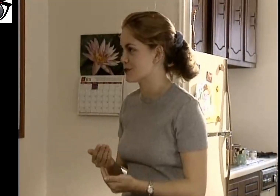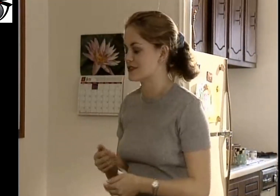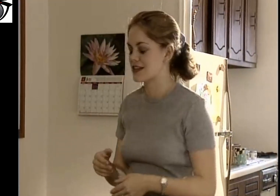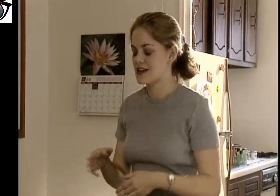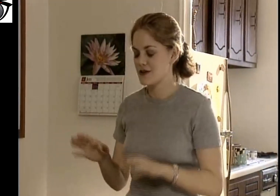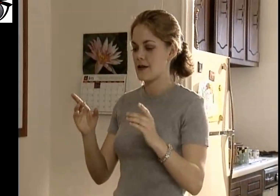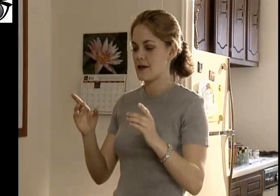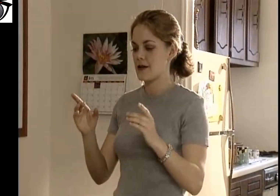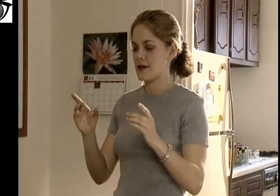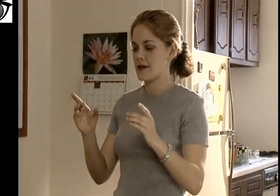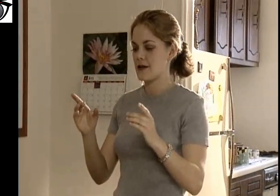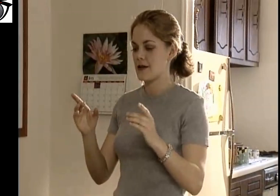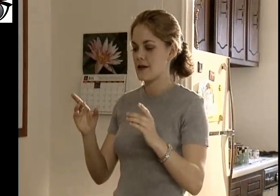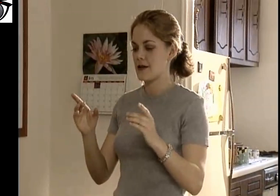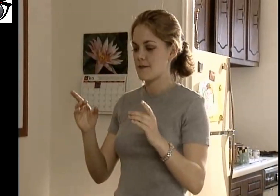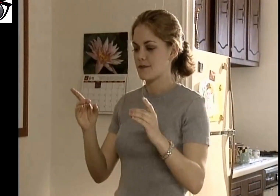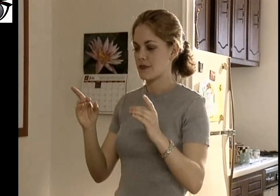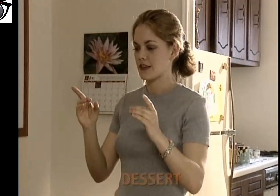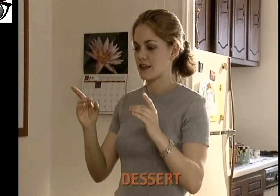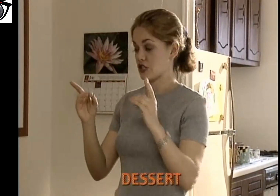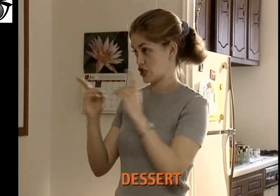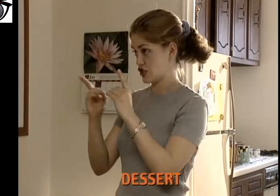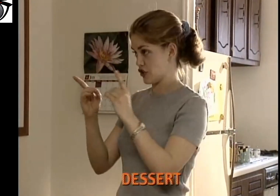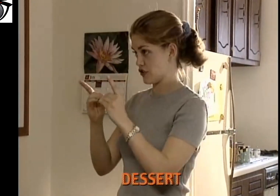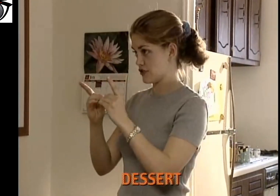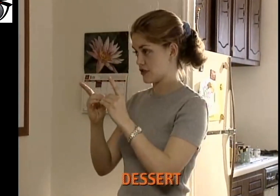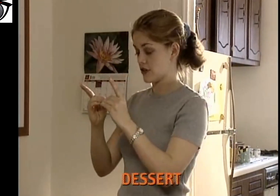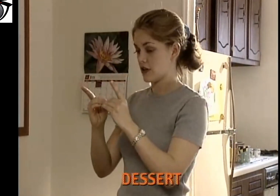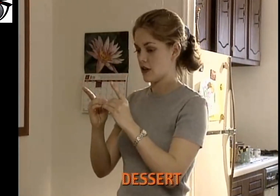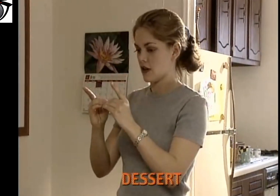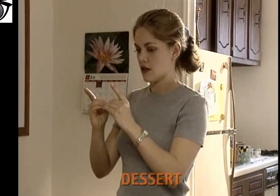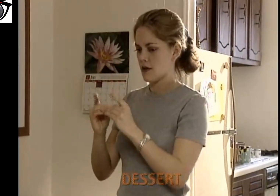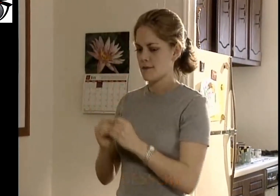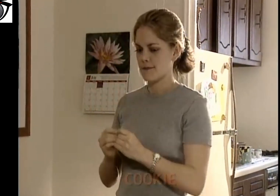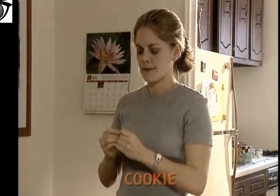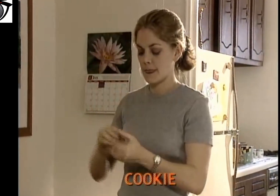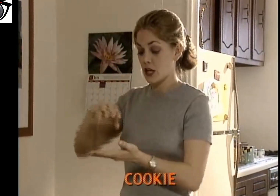your clues. Okay, let's try this. Dessert,